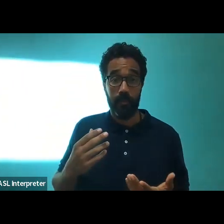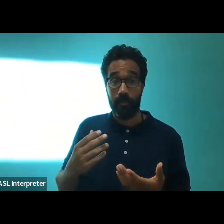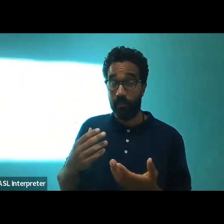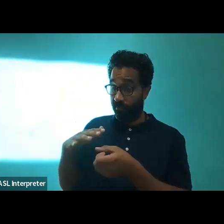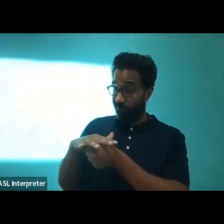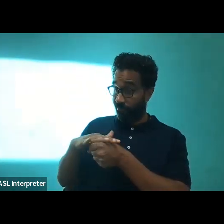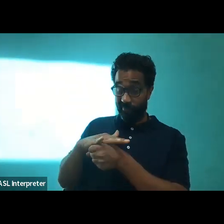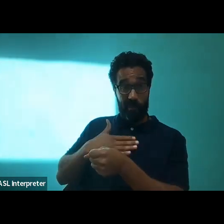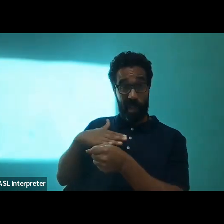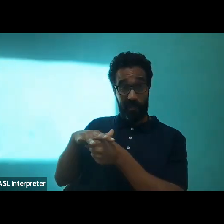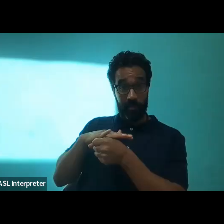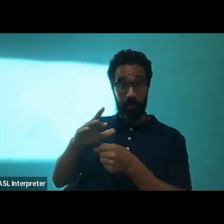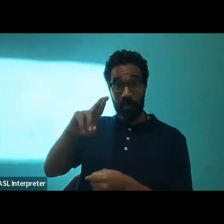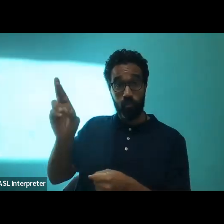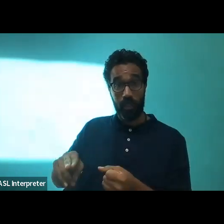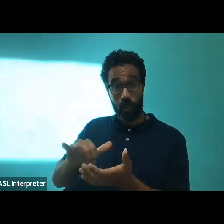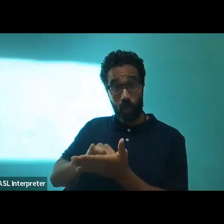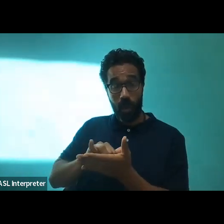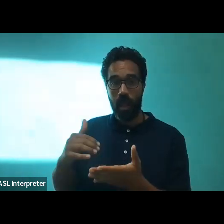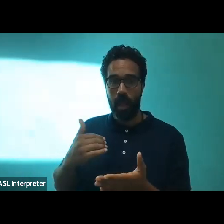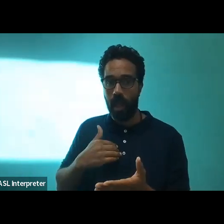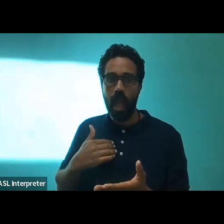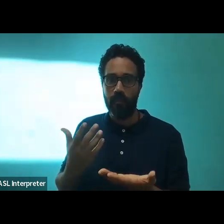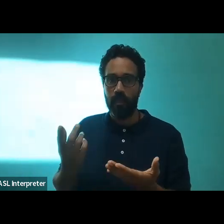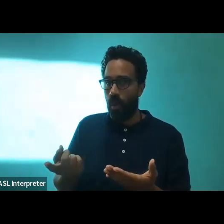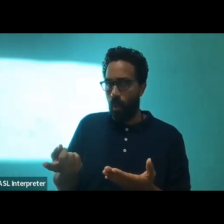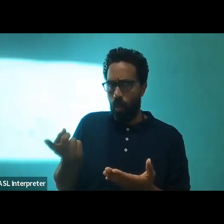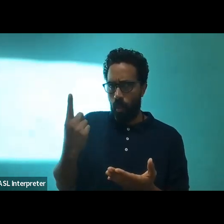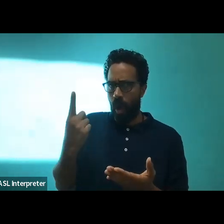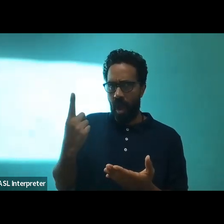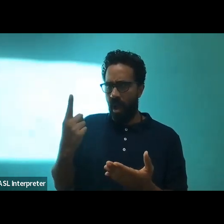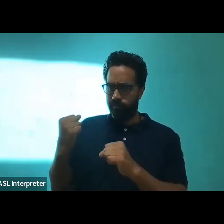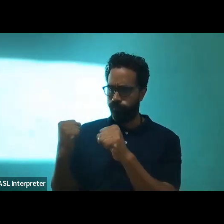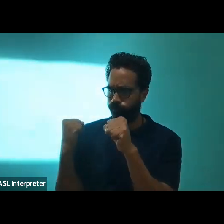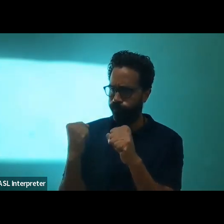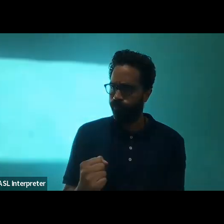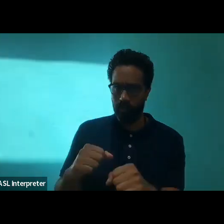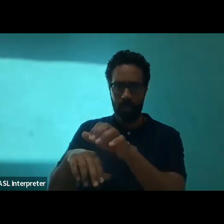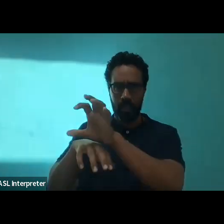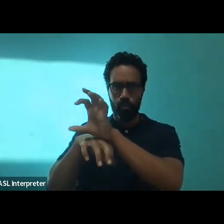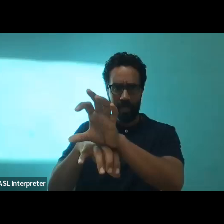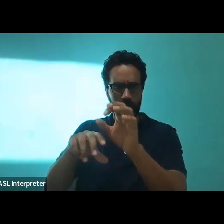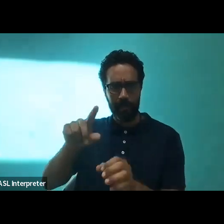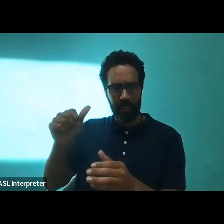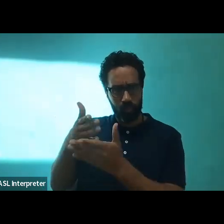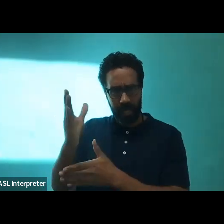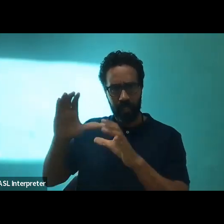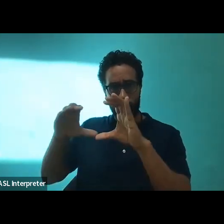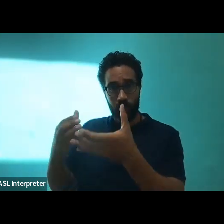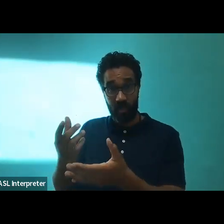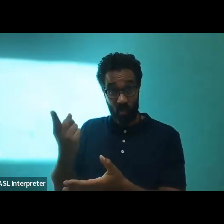York, was one of the most active and powerful grassroots disability rights groups in the